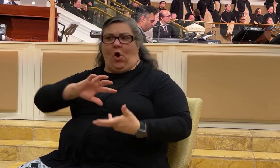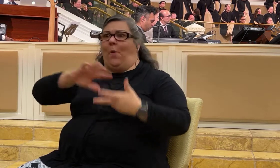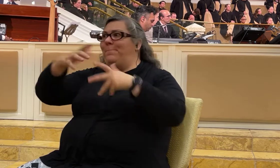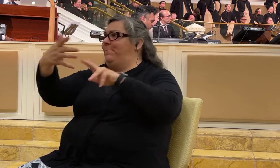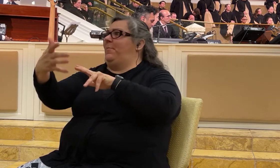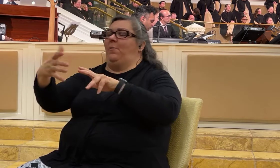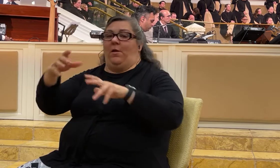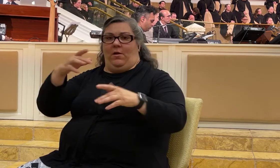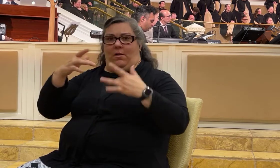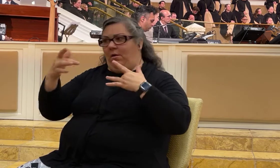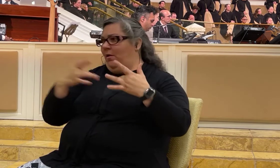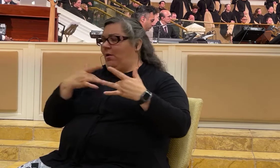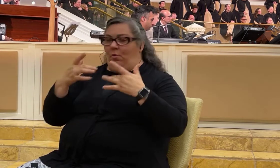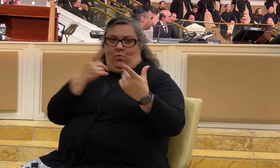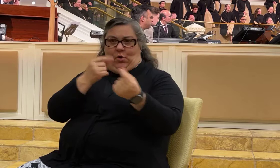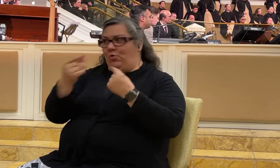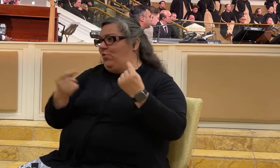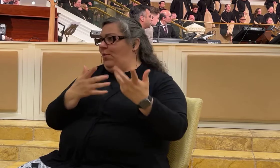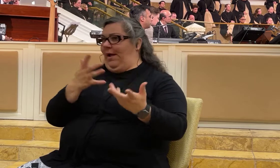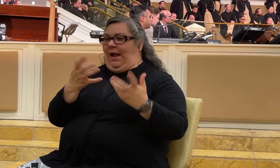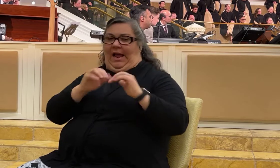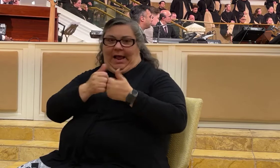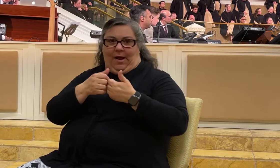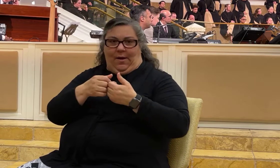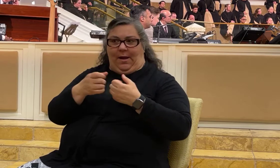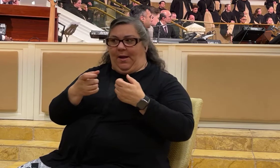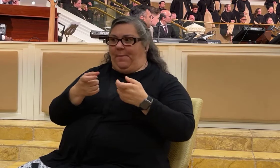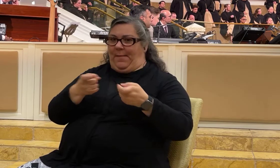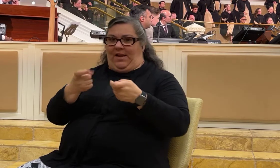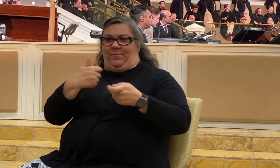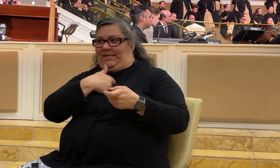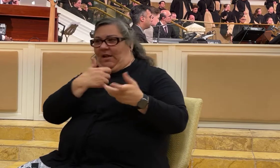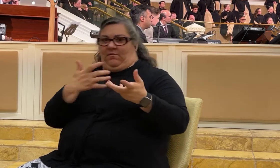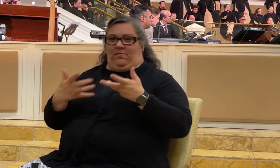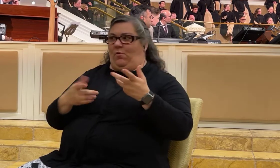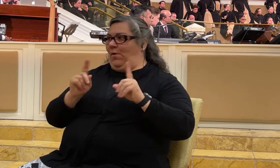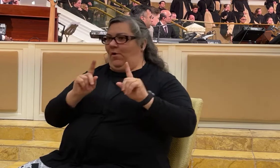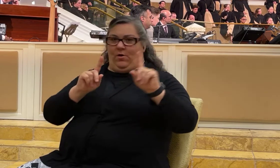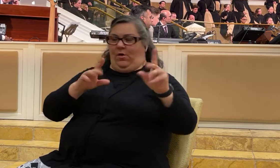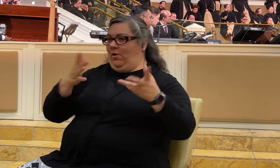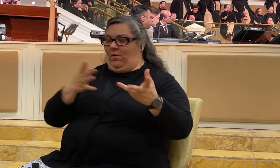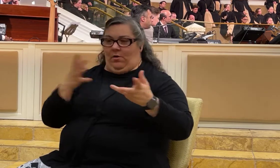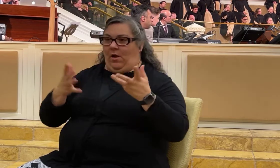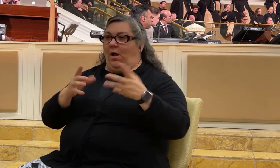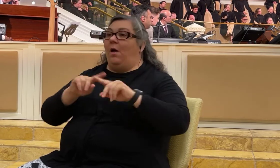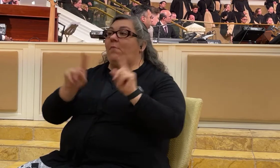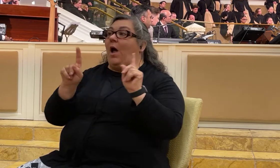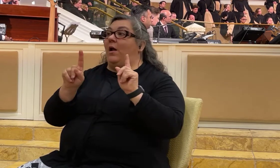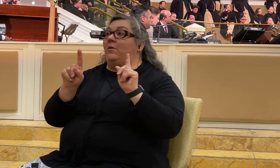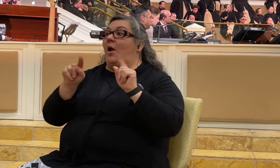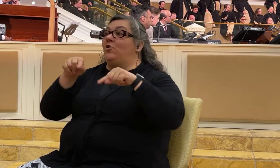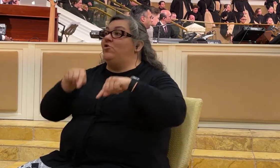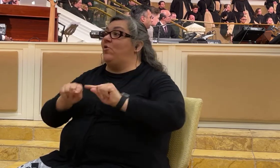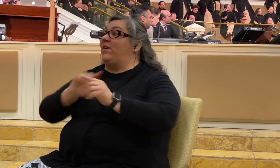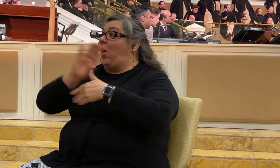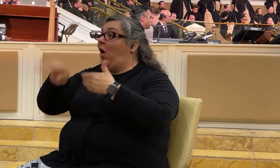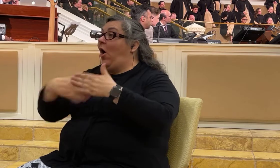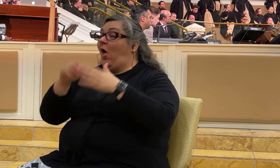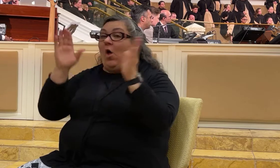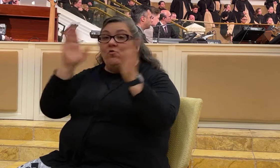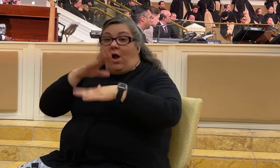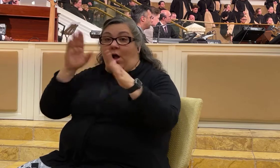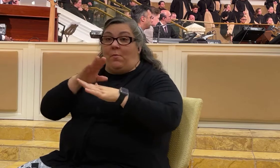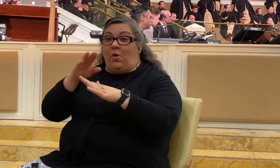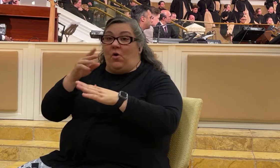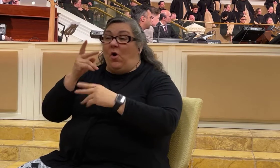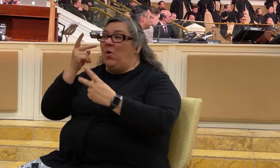They're not sure what to do. They're not sure how to handle themselves. They're not sure where to go. But in the middle of all of that, we're looking at stories here